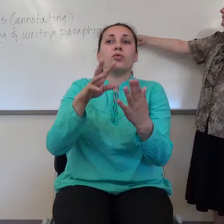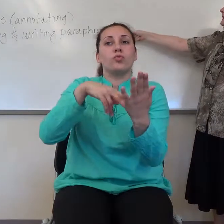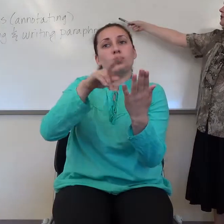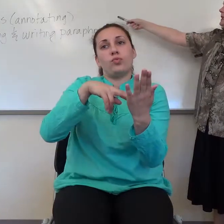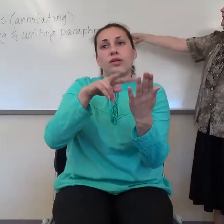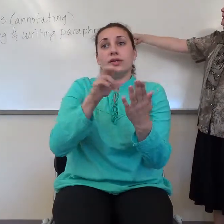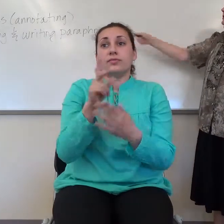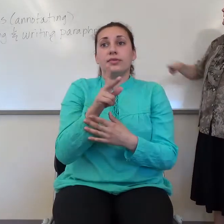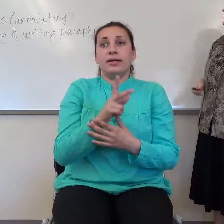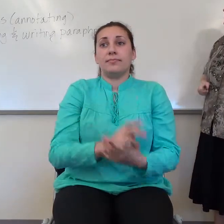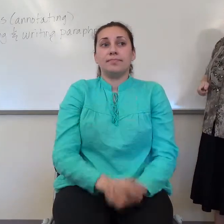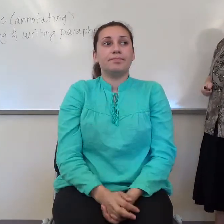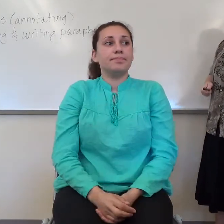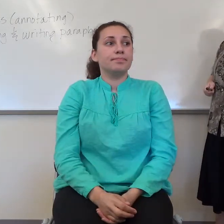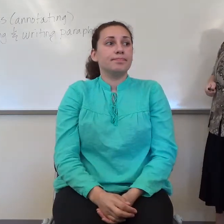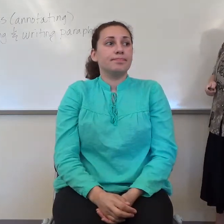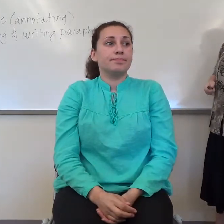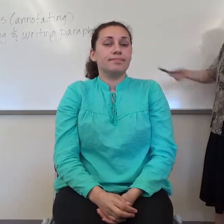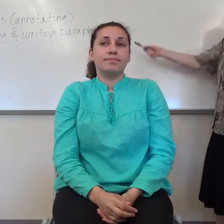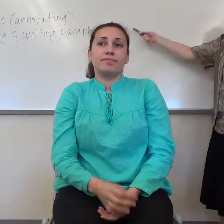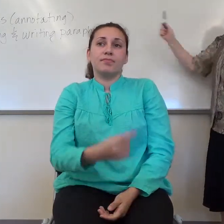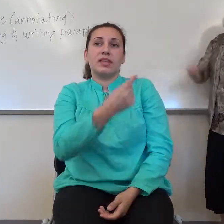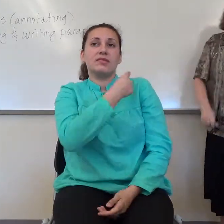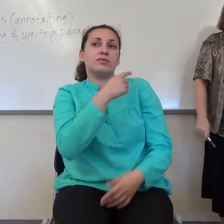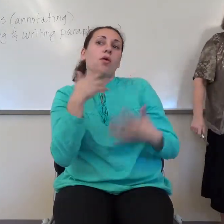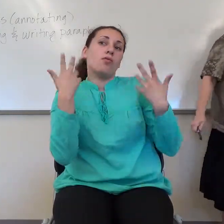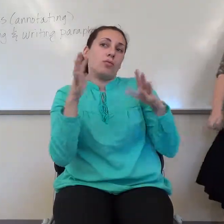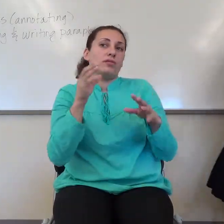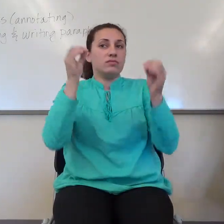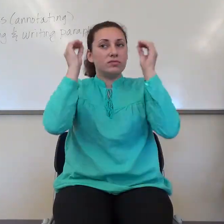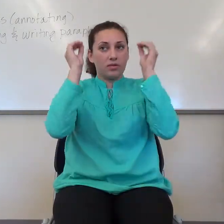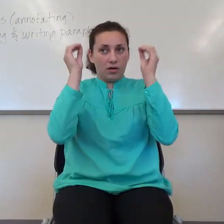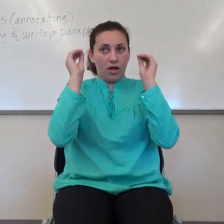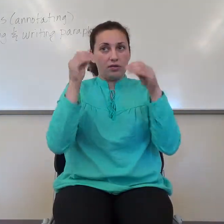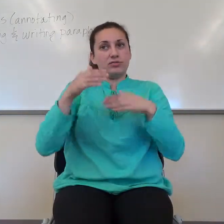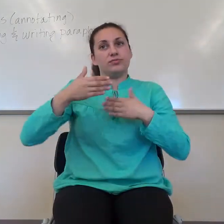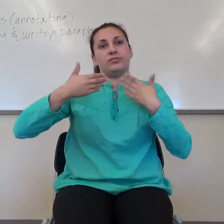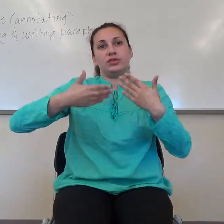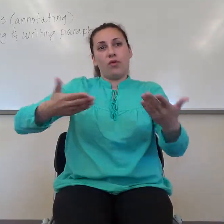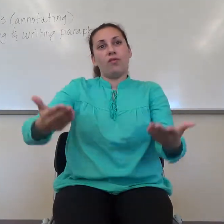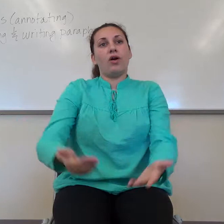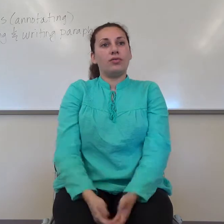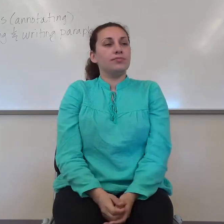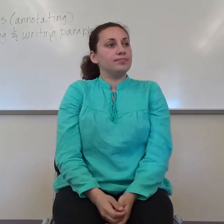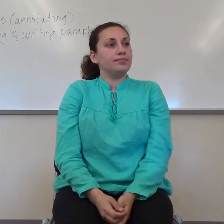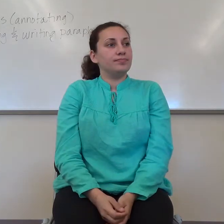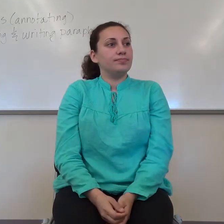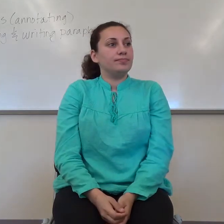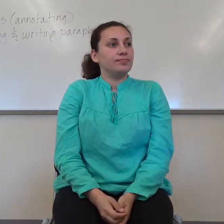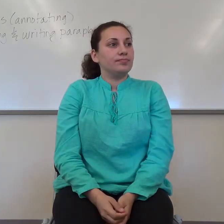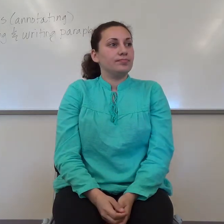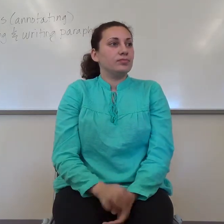So these are the things that we have introduced so far. These are, so you already have a lot of